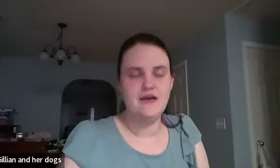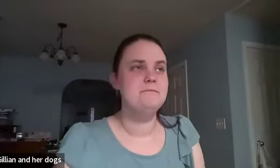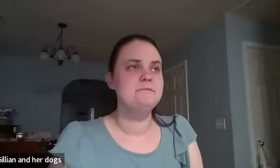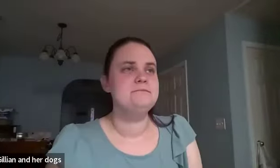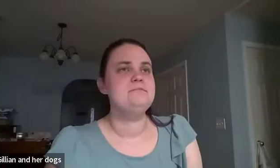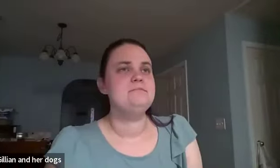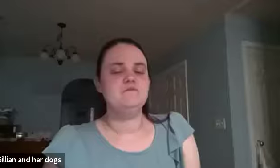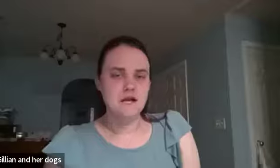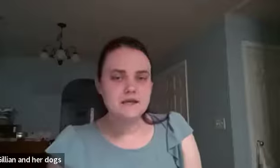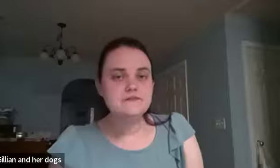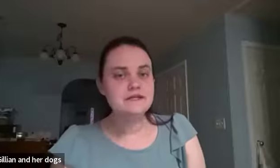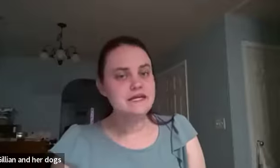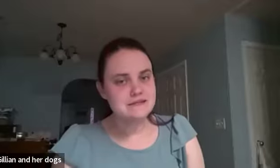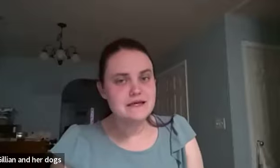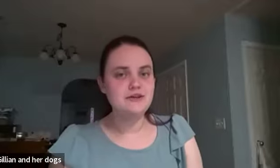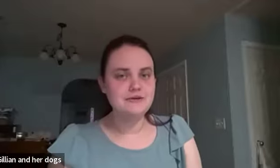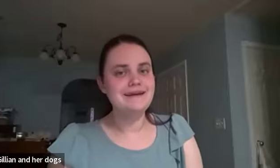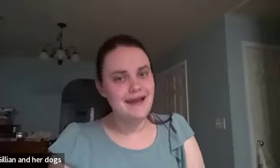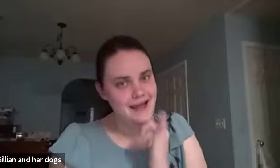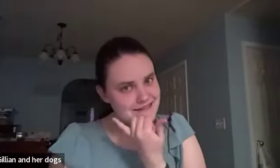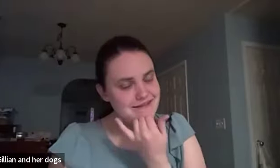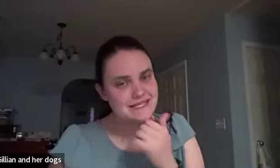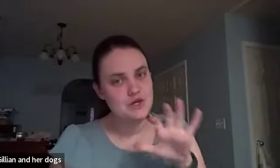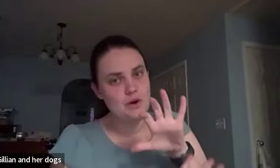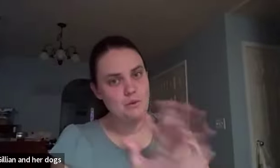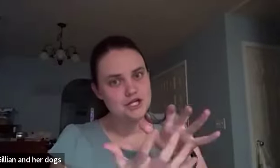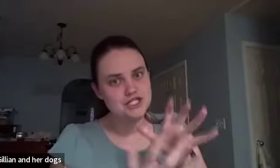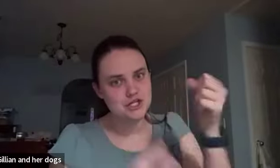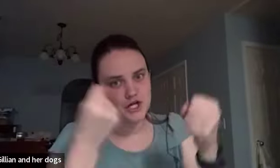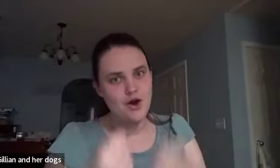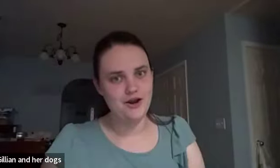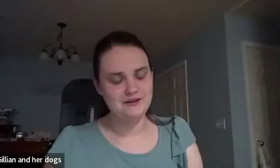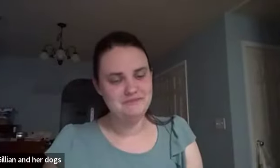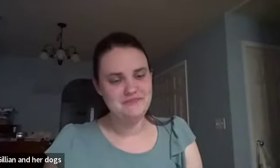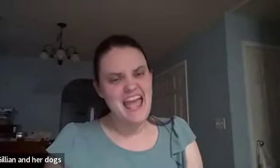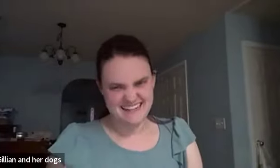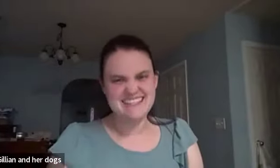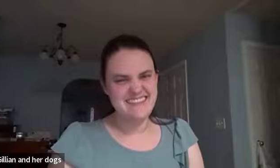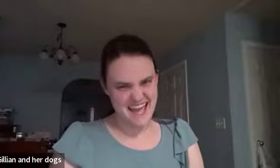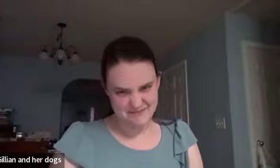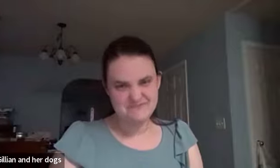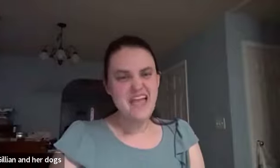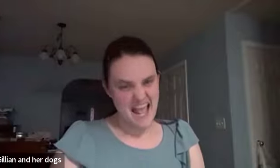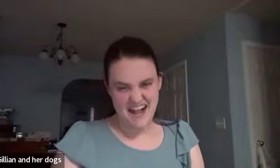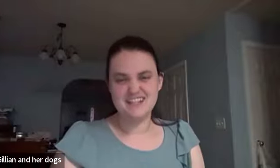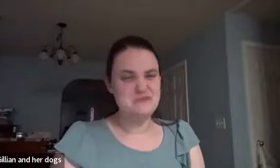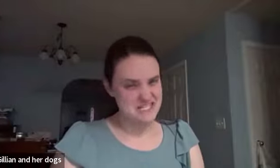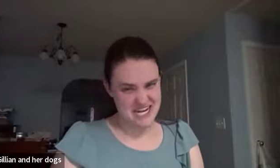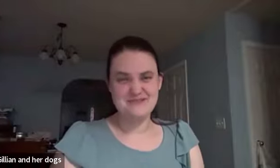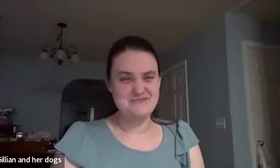that. If you're not careful in ASL, you can accidentally say you are washing your car. And I did that. And I got so much hate from